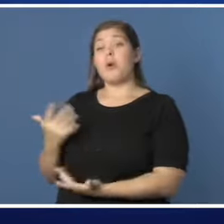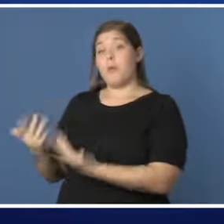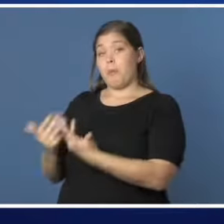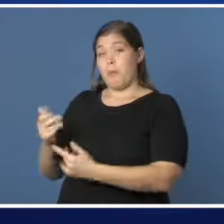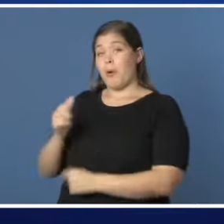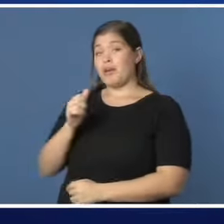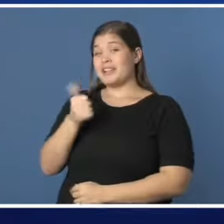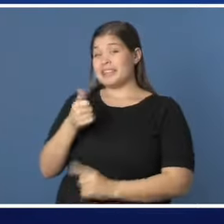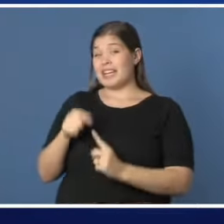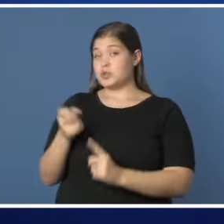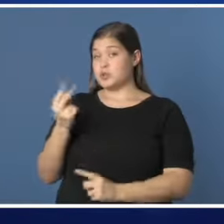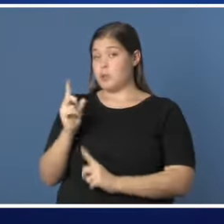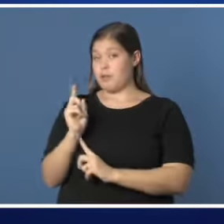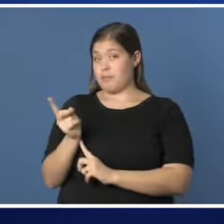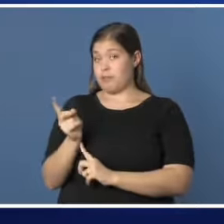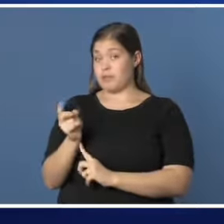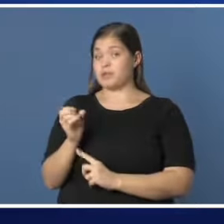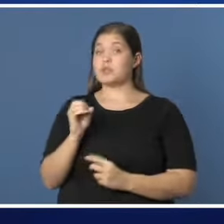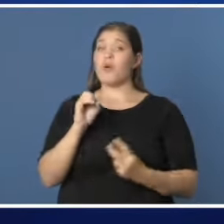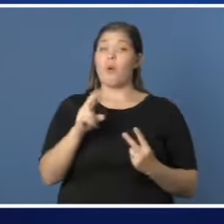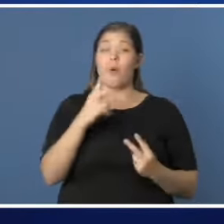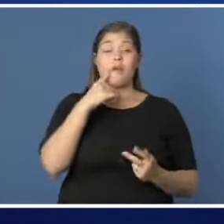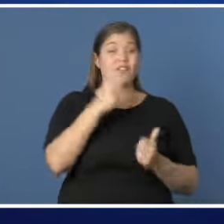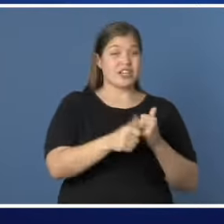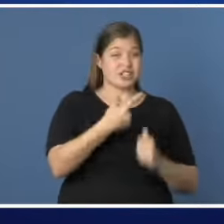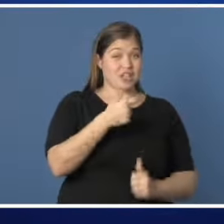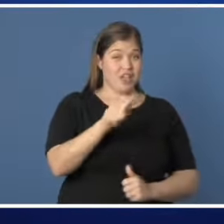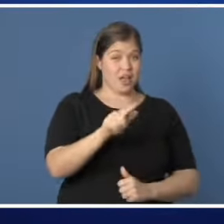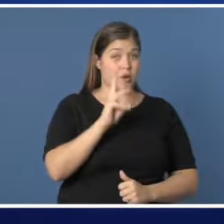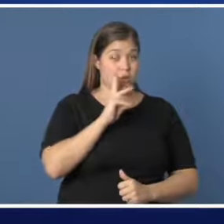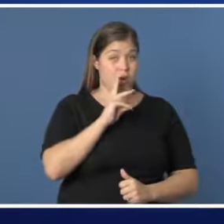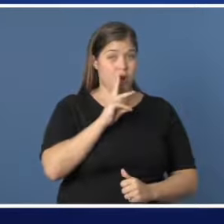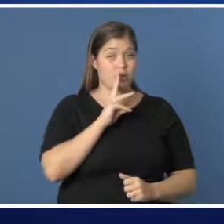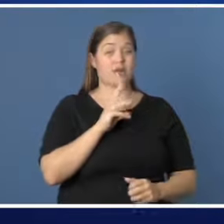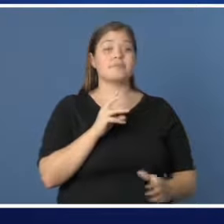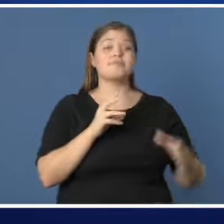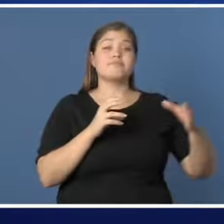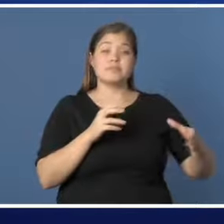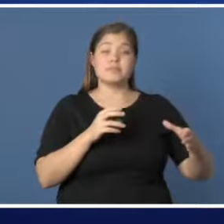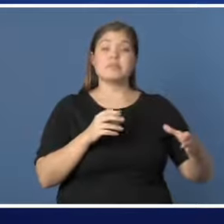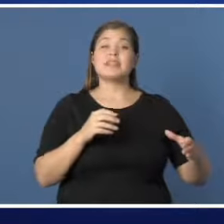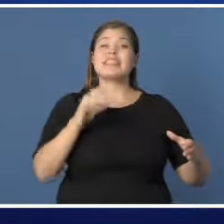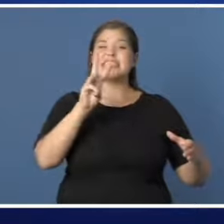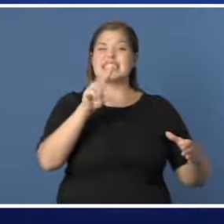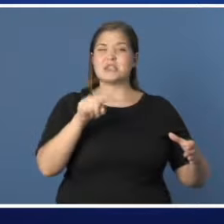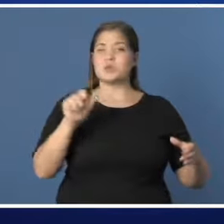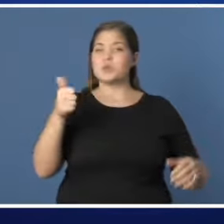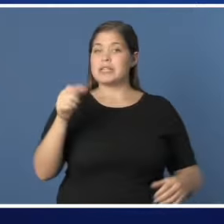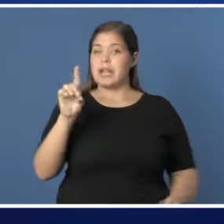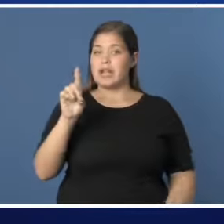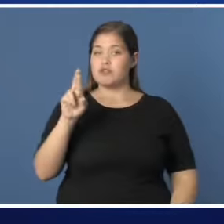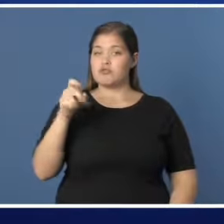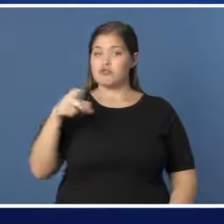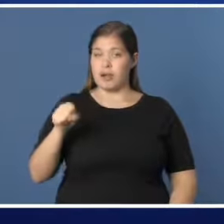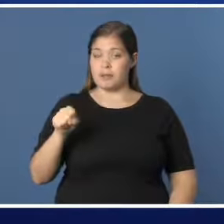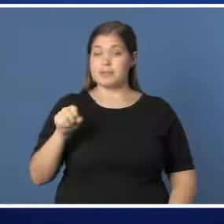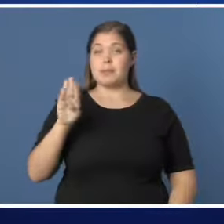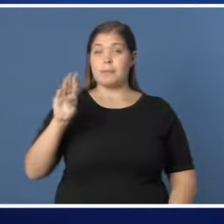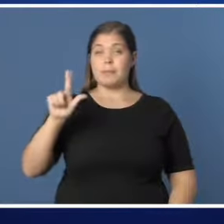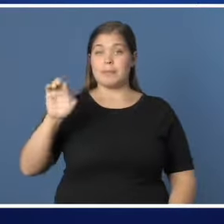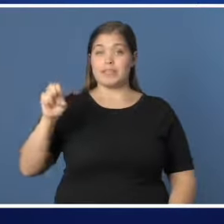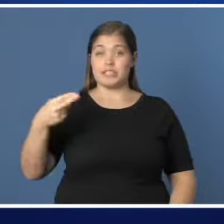Water can be safely treated by boiling for 10 to 12 minutes or